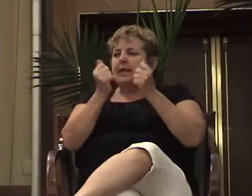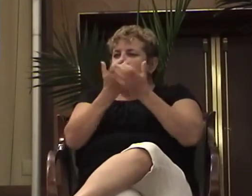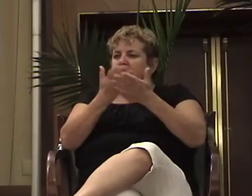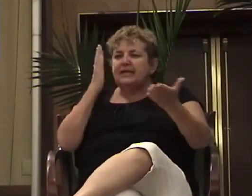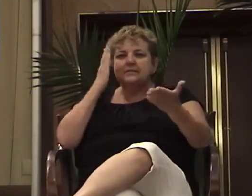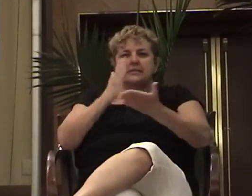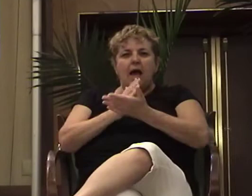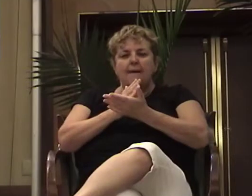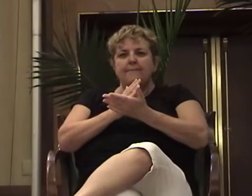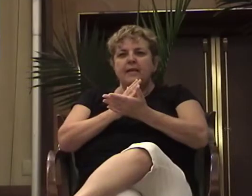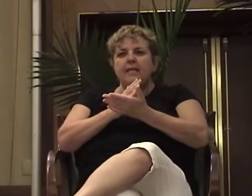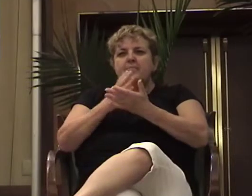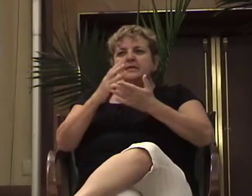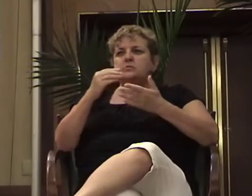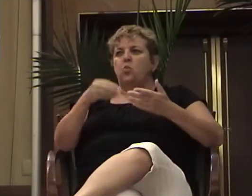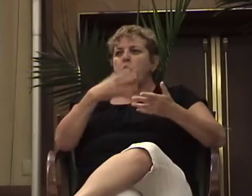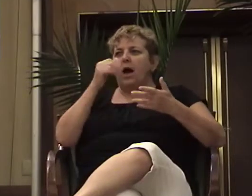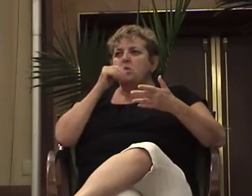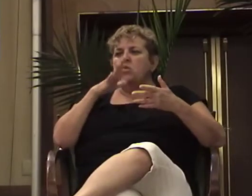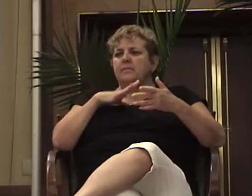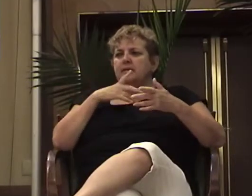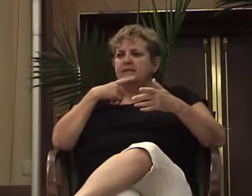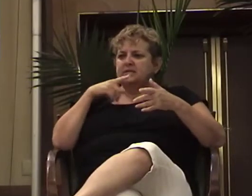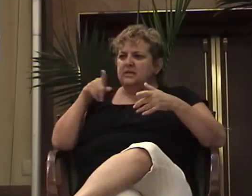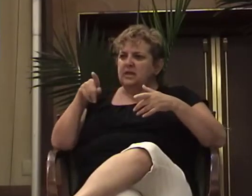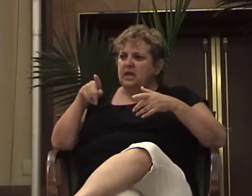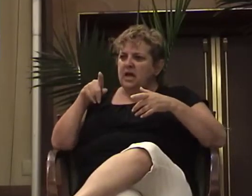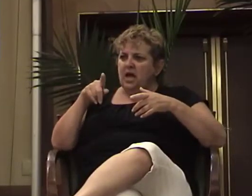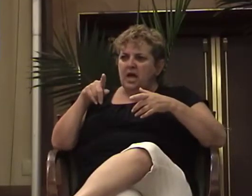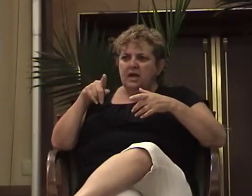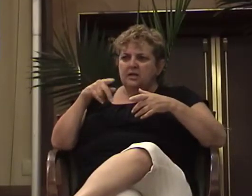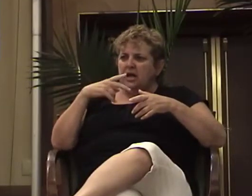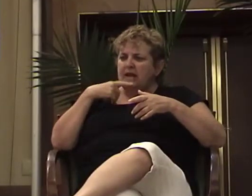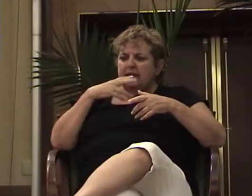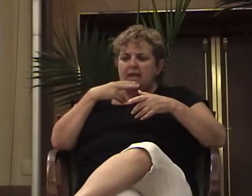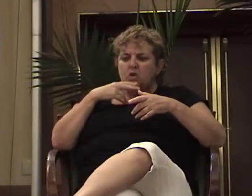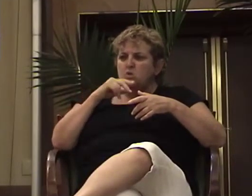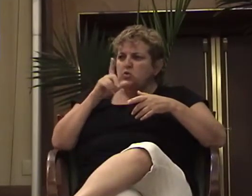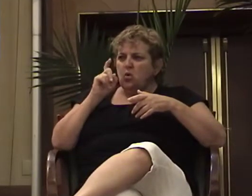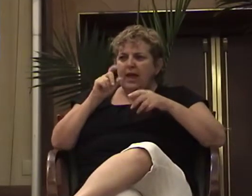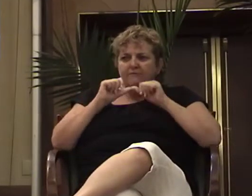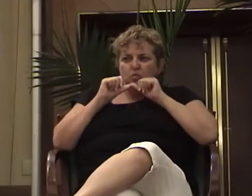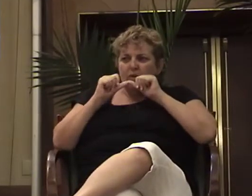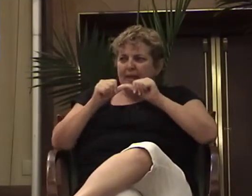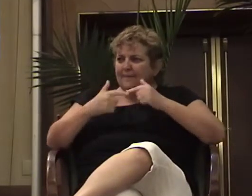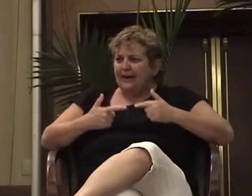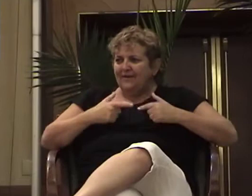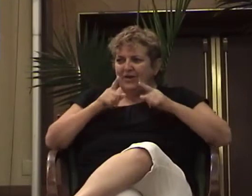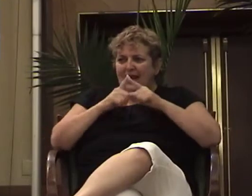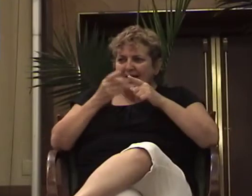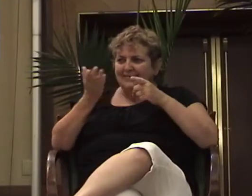dead in my face, and she said, honey, you do not have to keep living like this. And I said, I'm